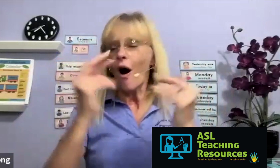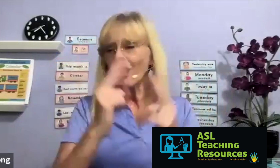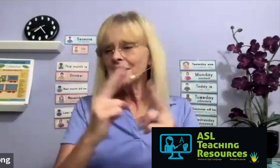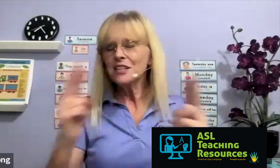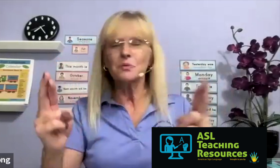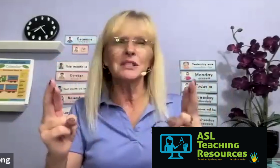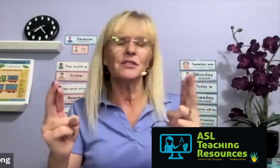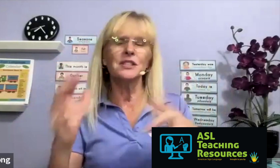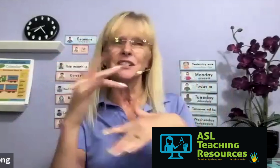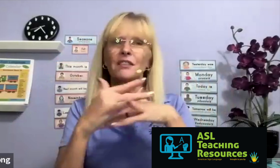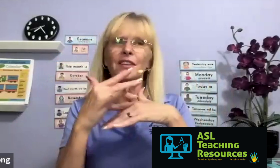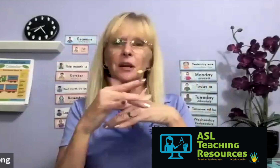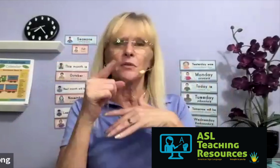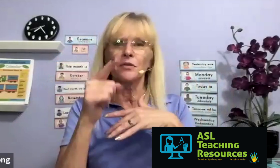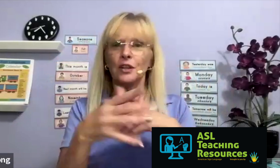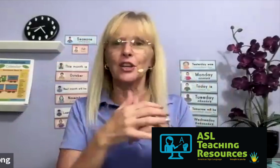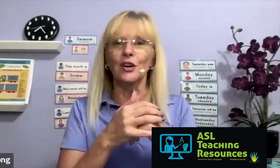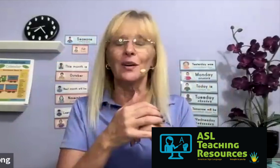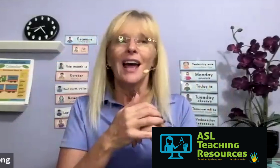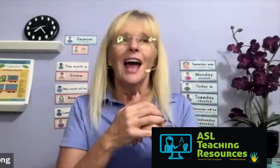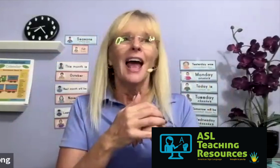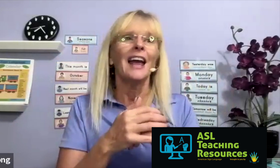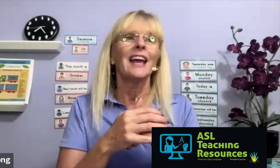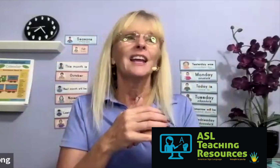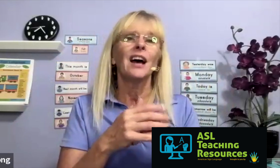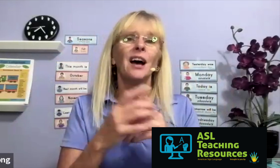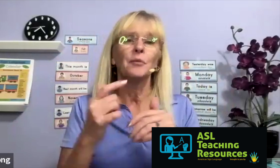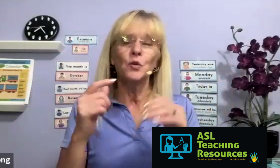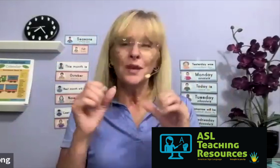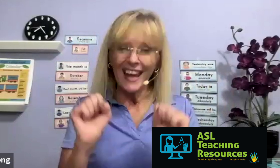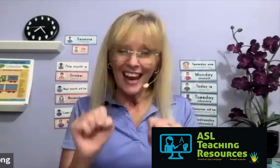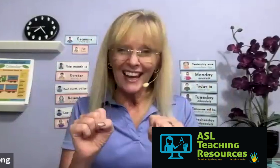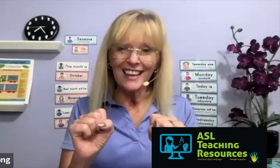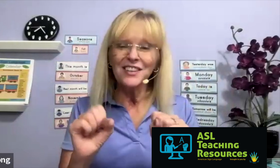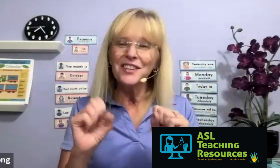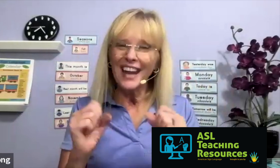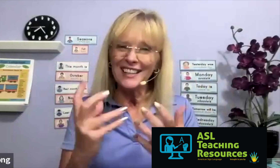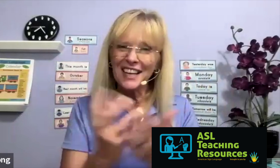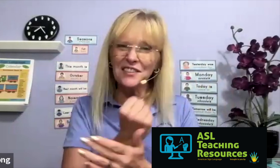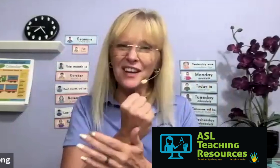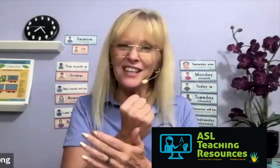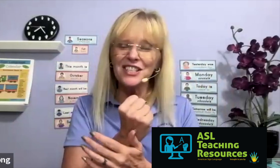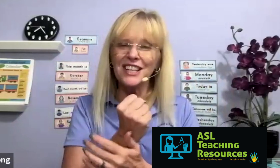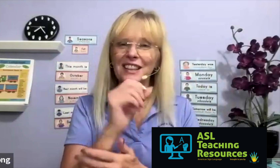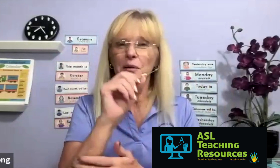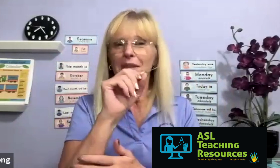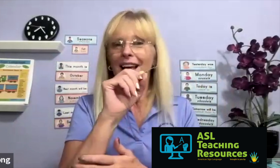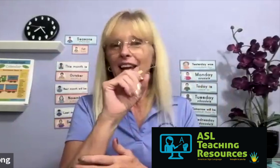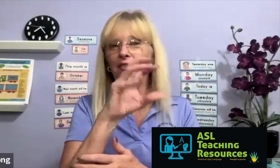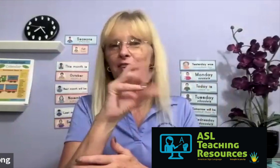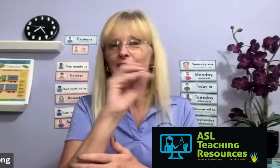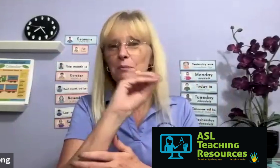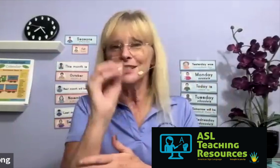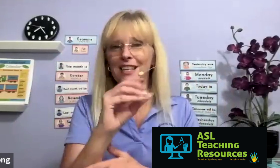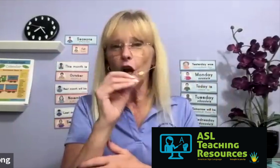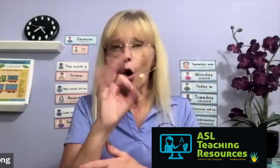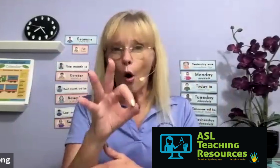of these resources are available for you. And you can take advantage and get them like at 50% off.